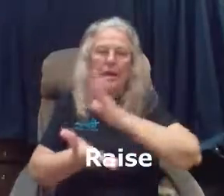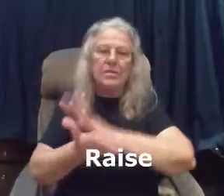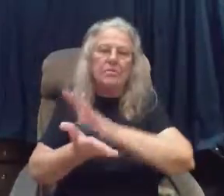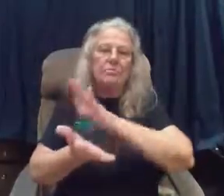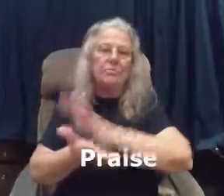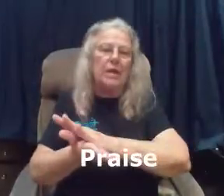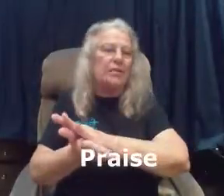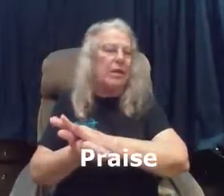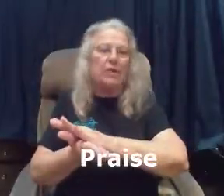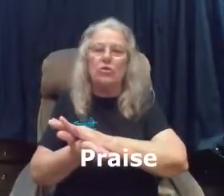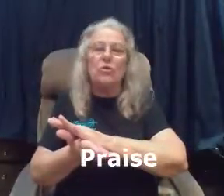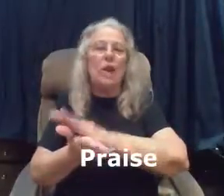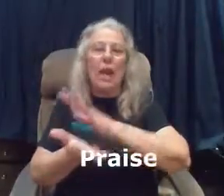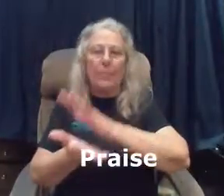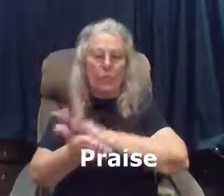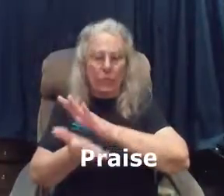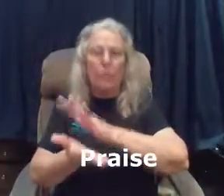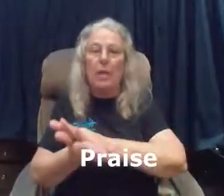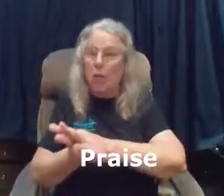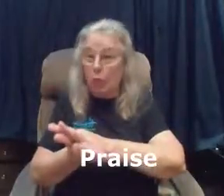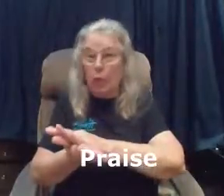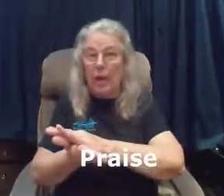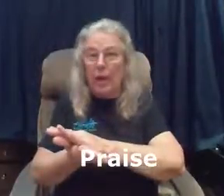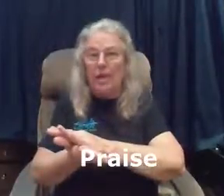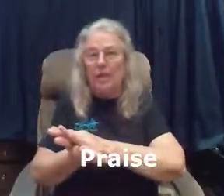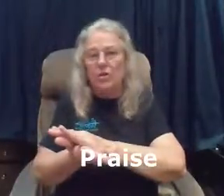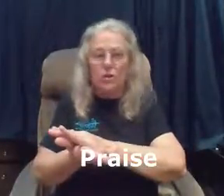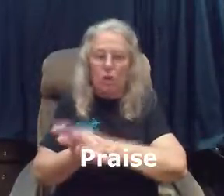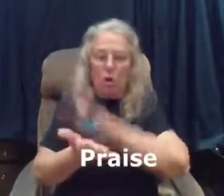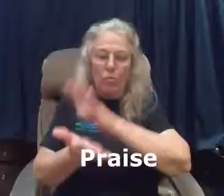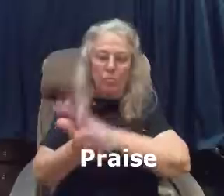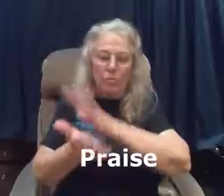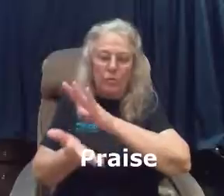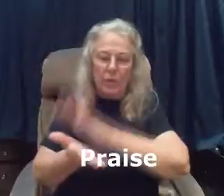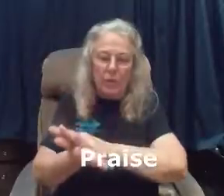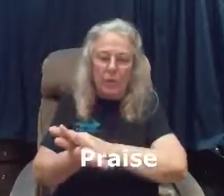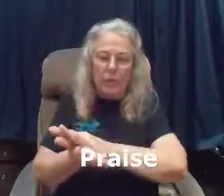Praise is like you're just clapping for them like you would at a show.